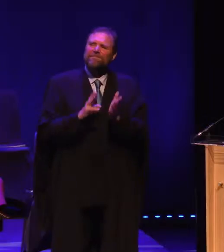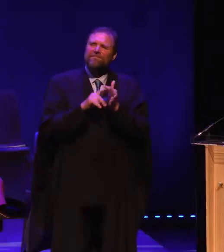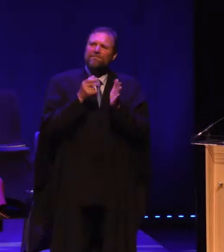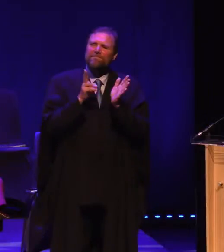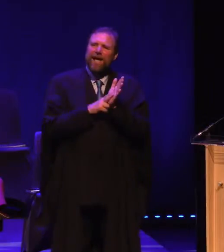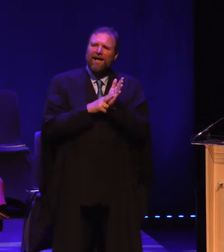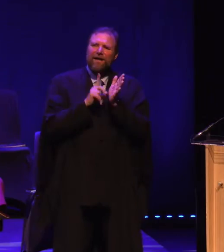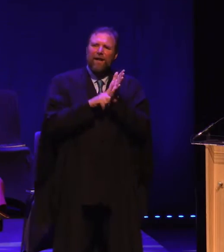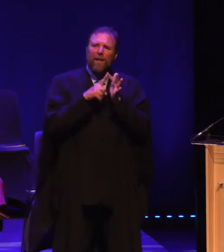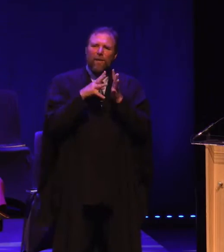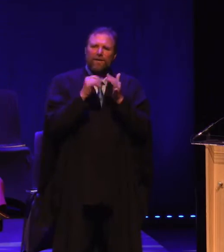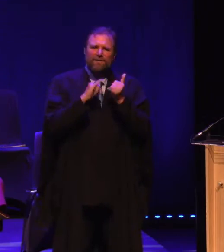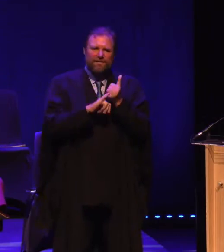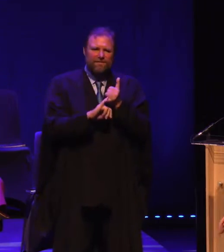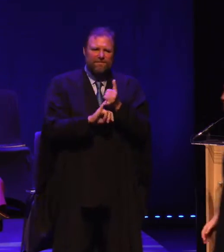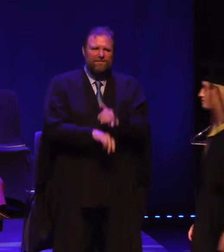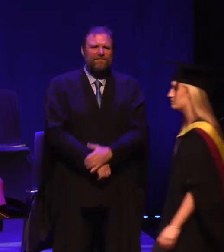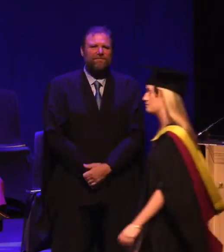Megan Lewis.